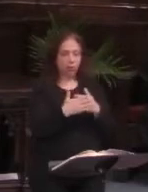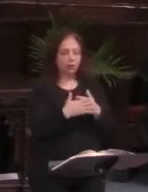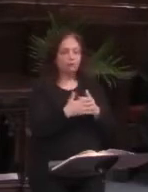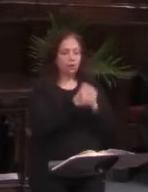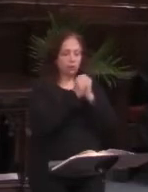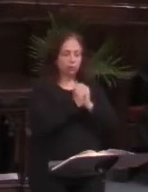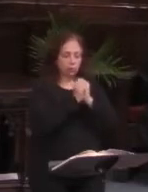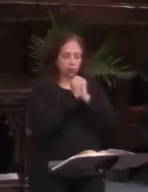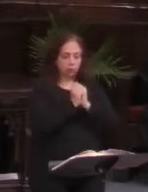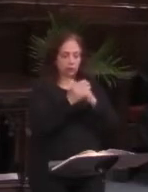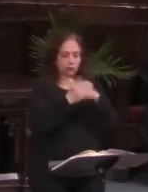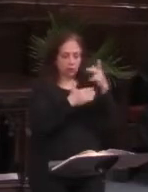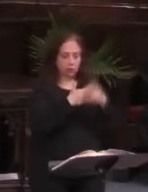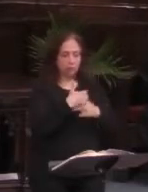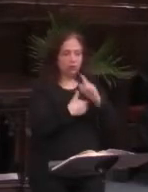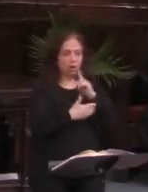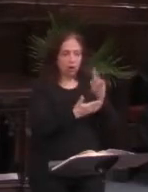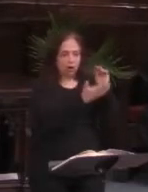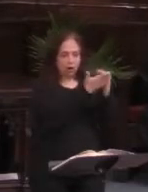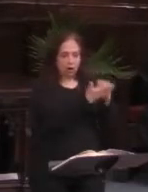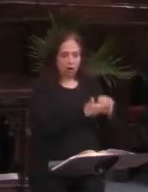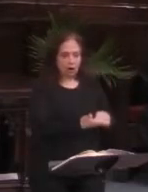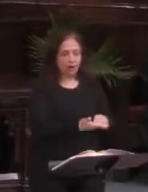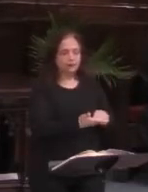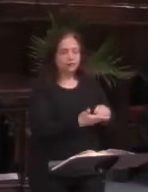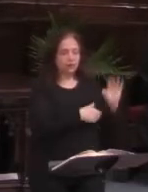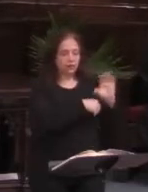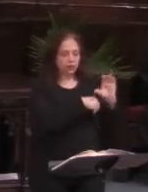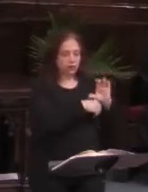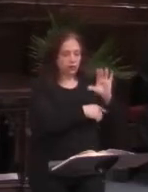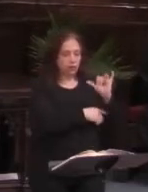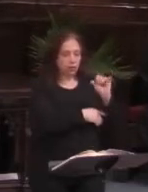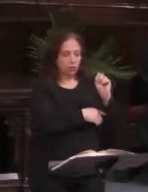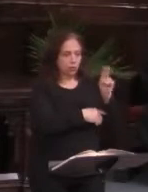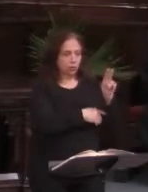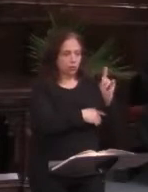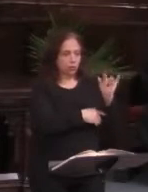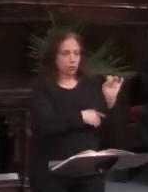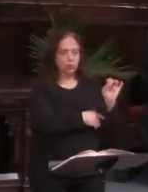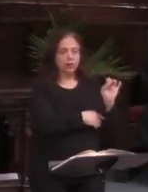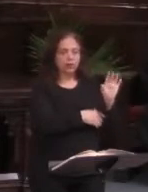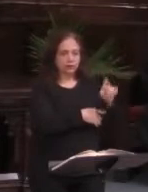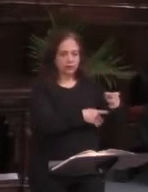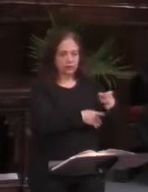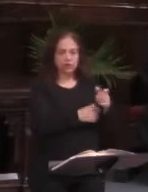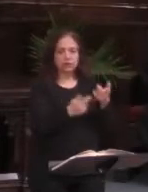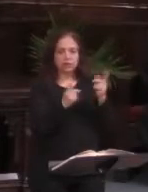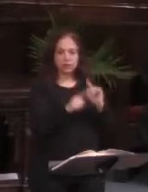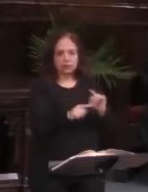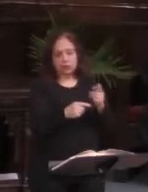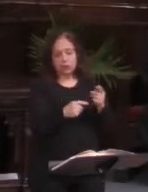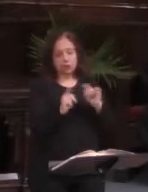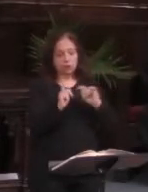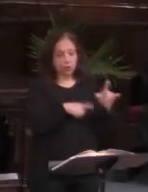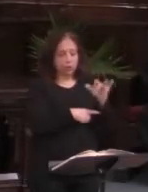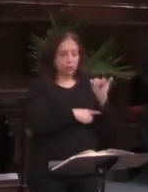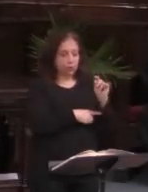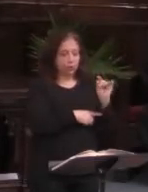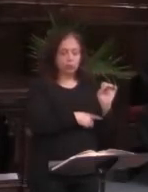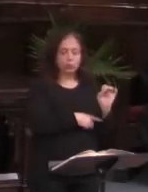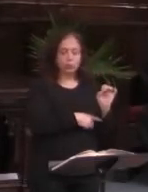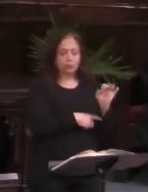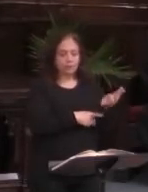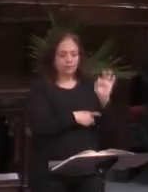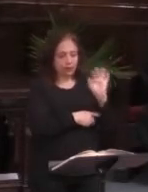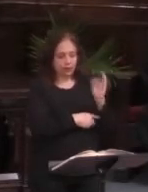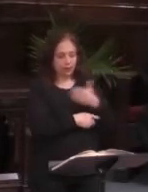worship services are archived on our church's YouTube channel. And so just go to YouTube, find our